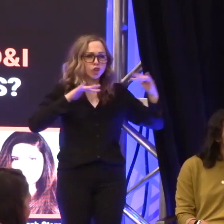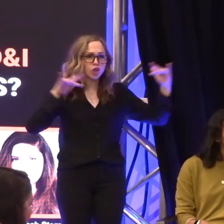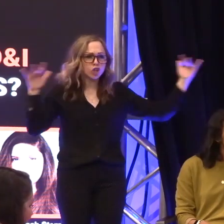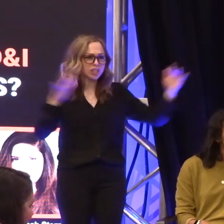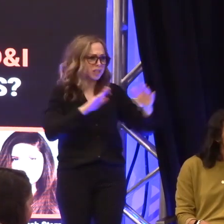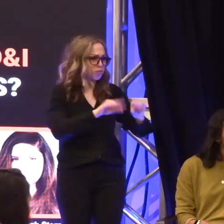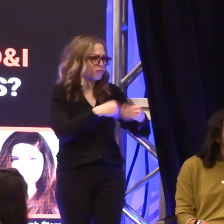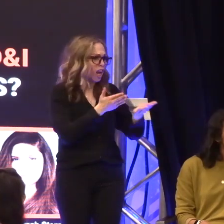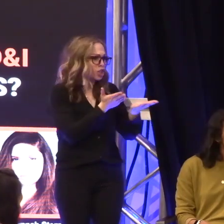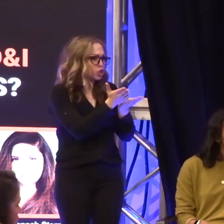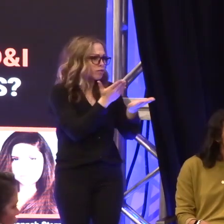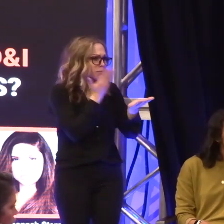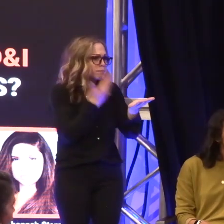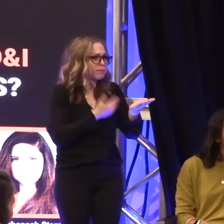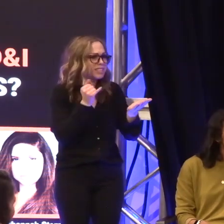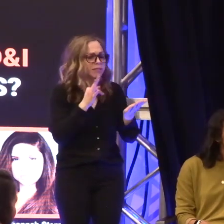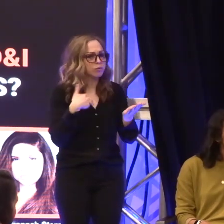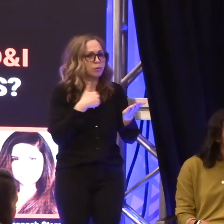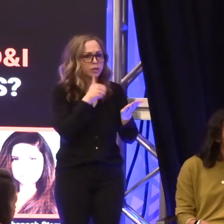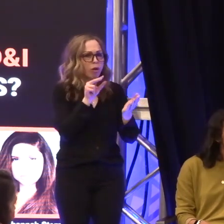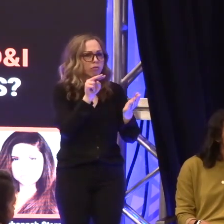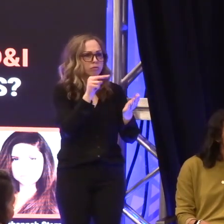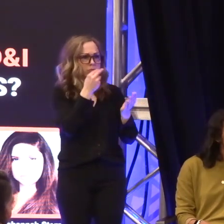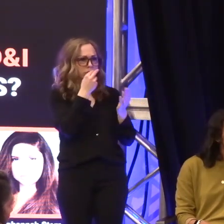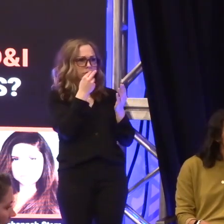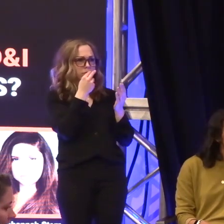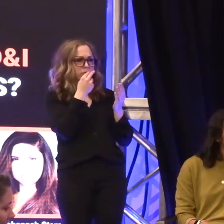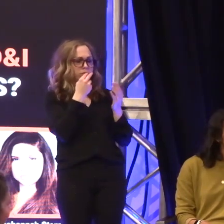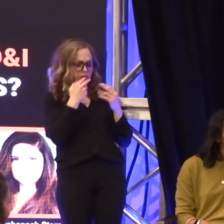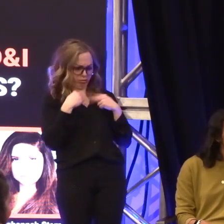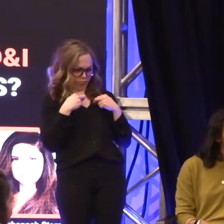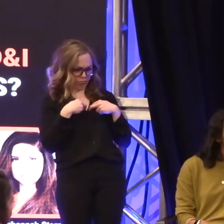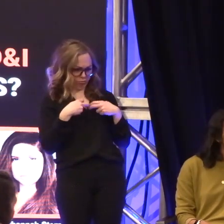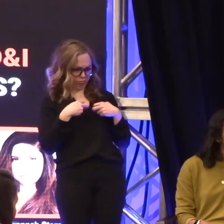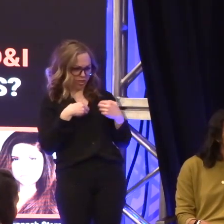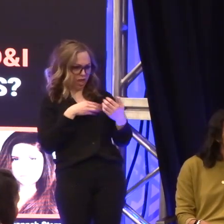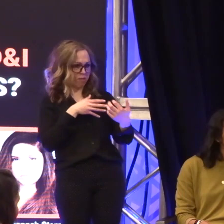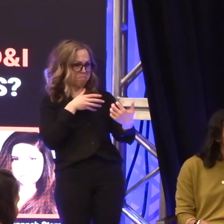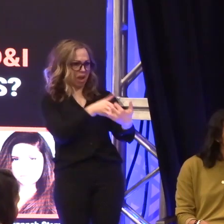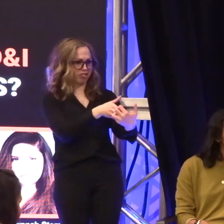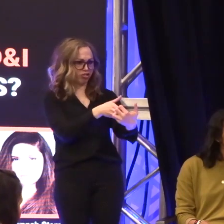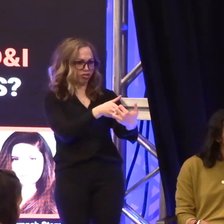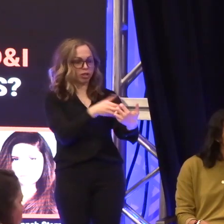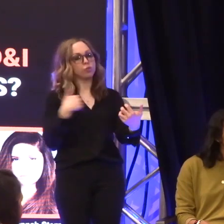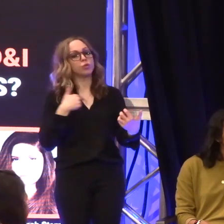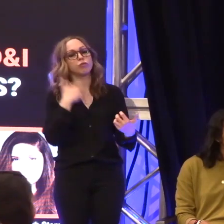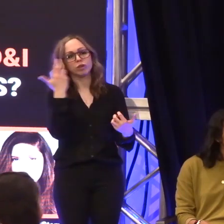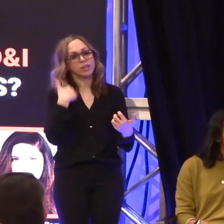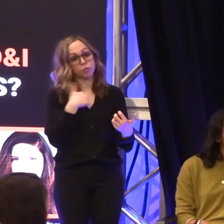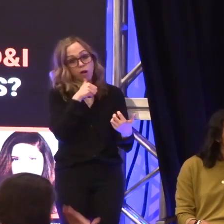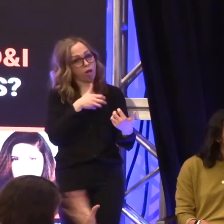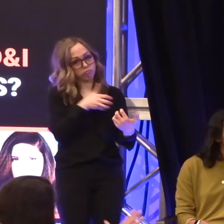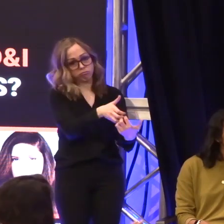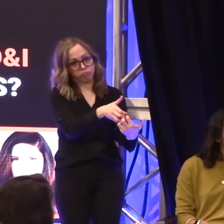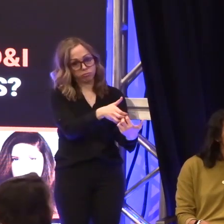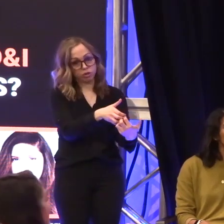serve them if we're not reflecting their makeup? And we're not, and we know it. And so first and foremost, how software is changing, I